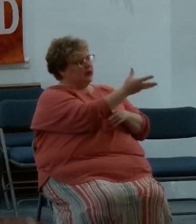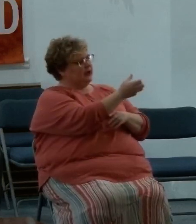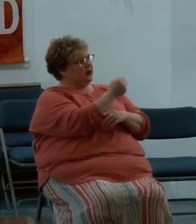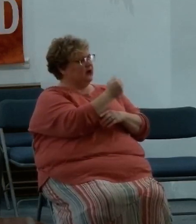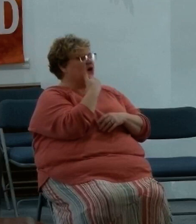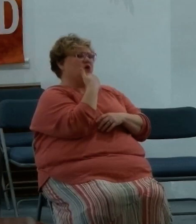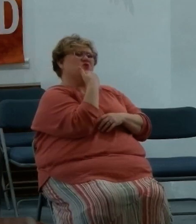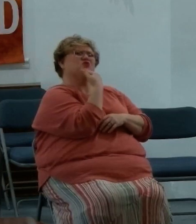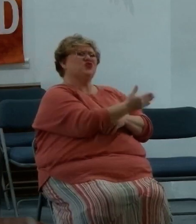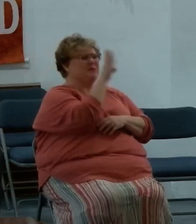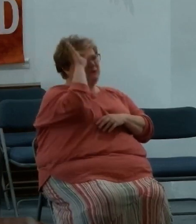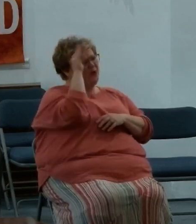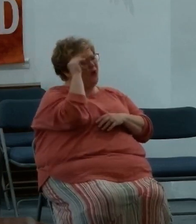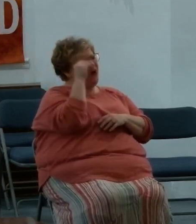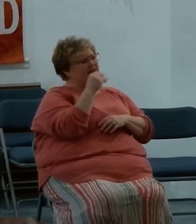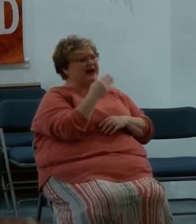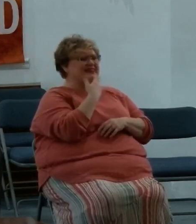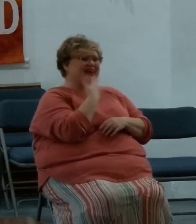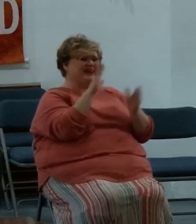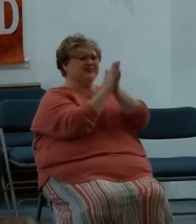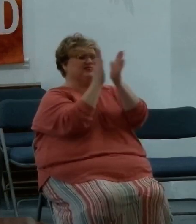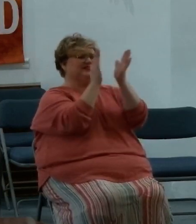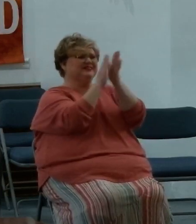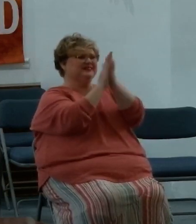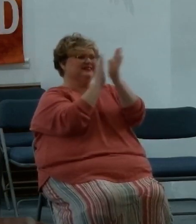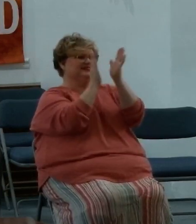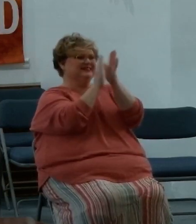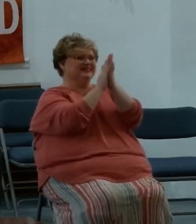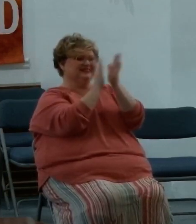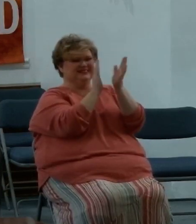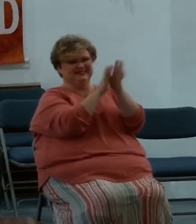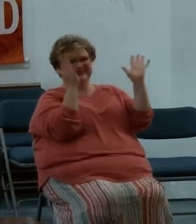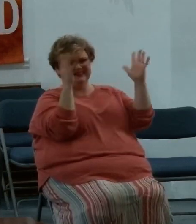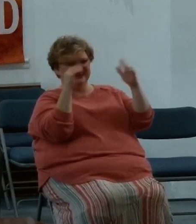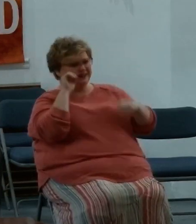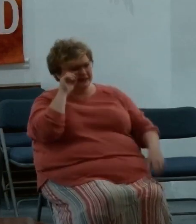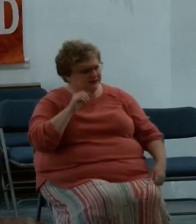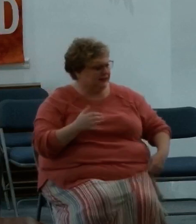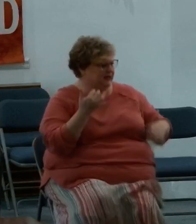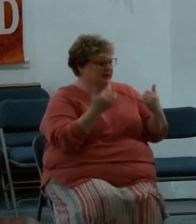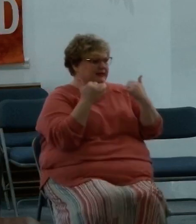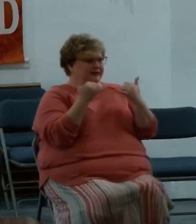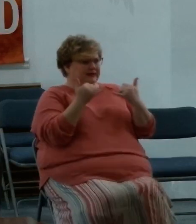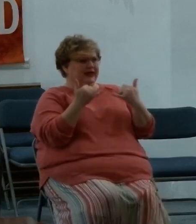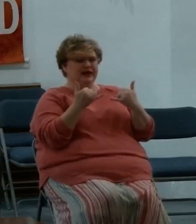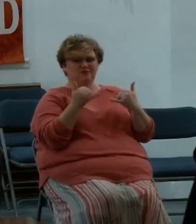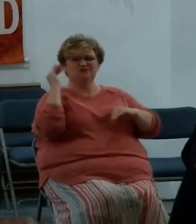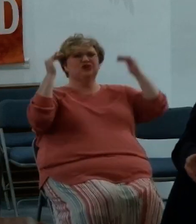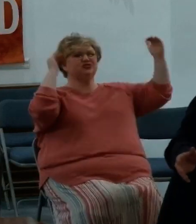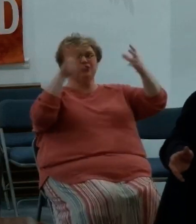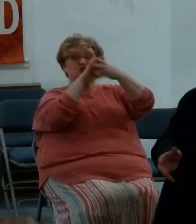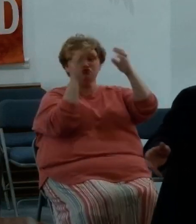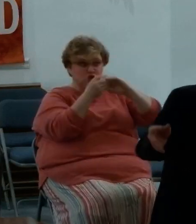That's a good boy. That's the way to go, kiddo. Yay! That's right. Now, let me tell the big folks a story. Y'all